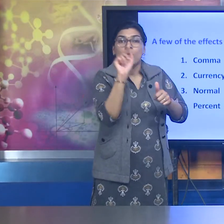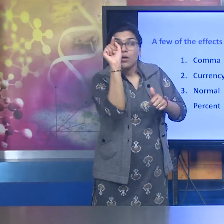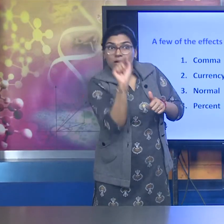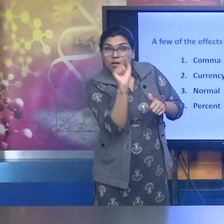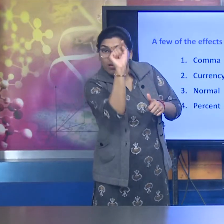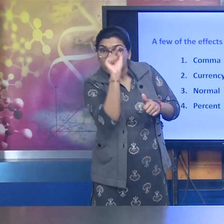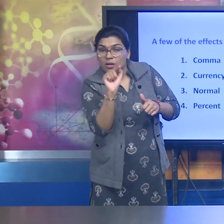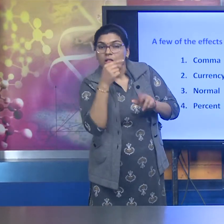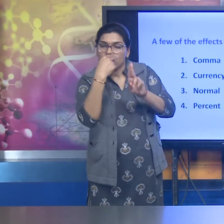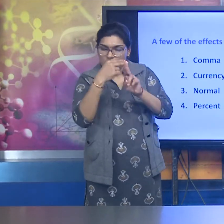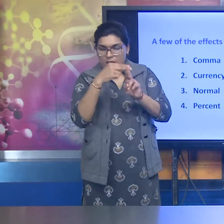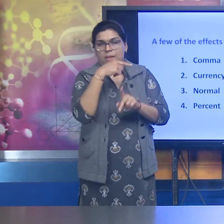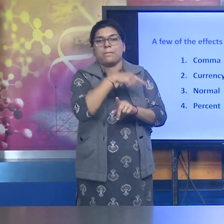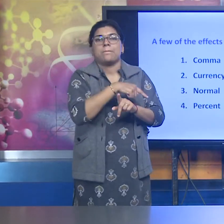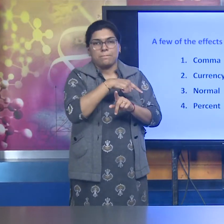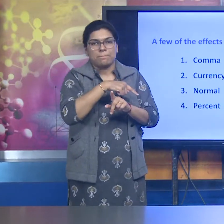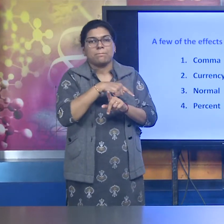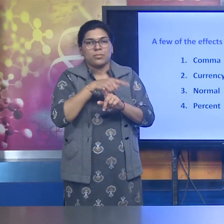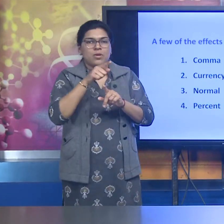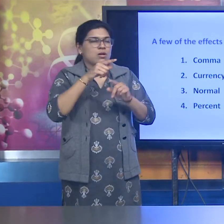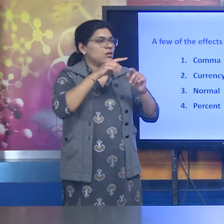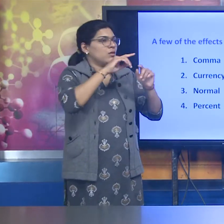example, 12%.